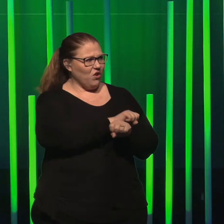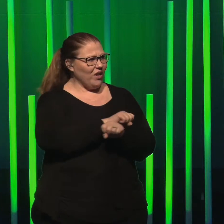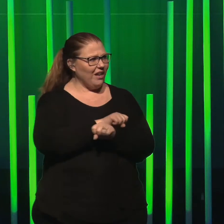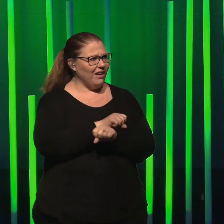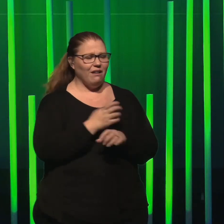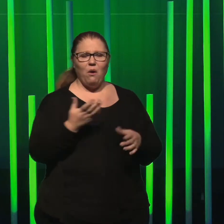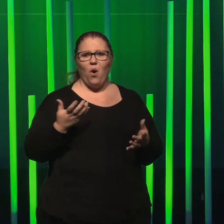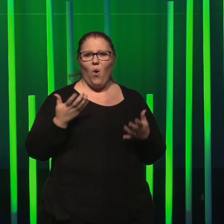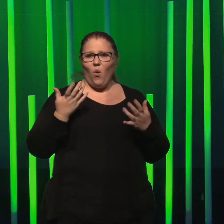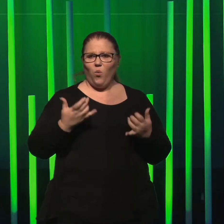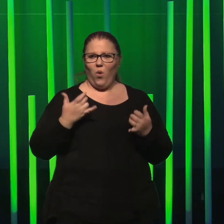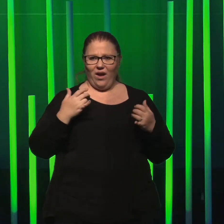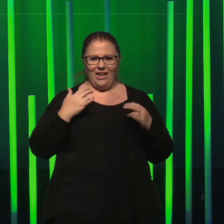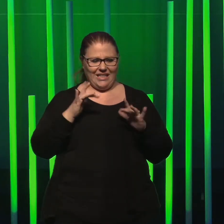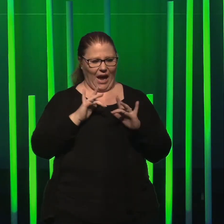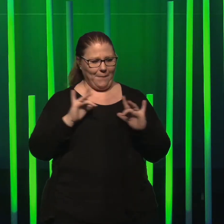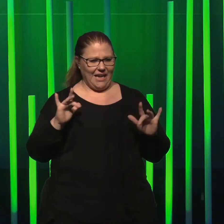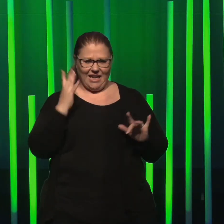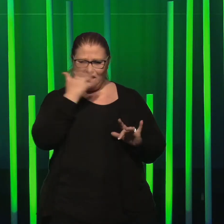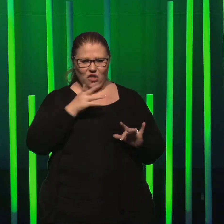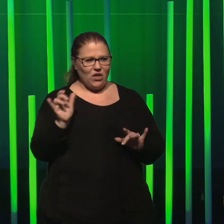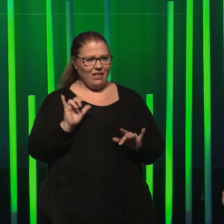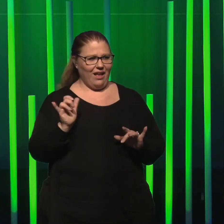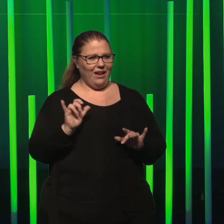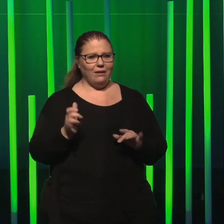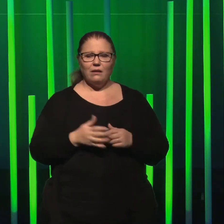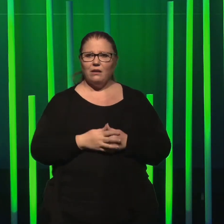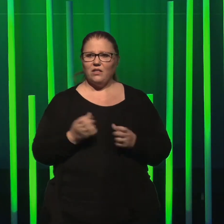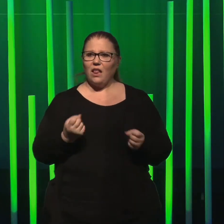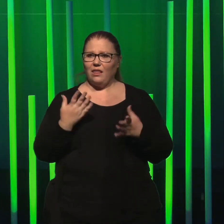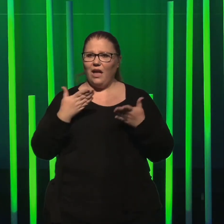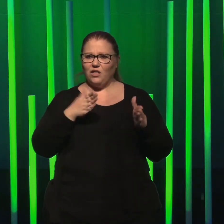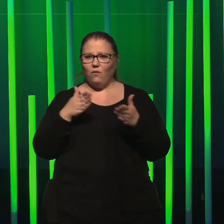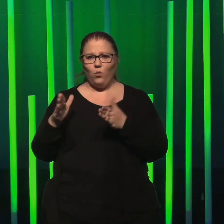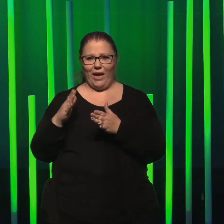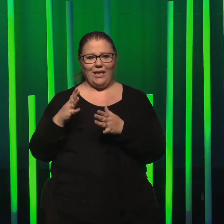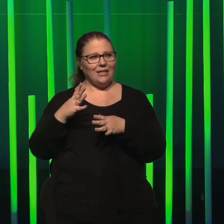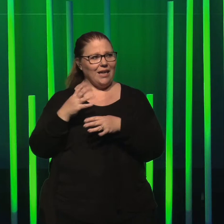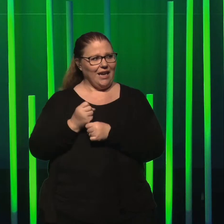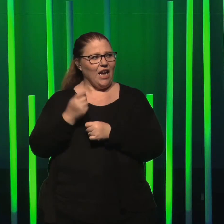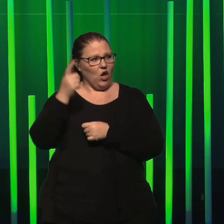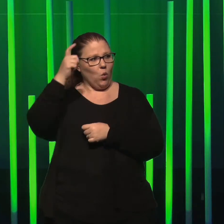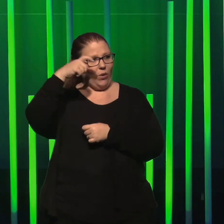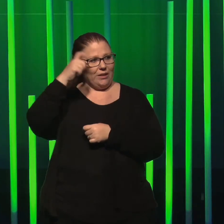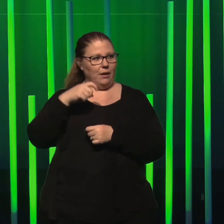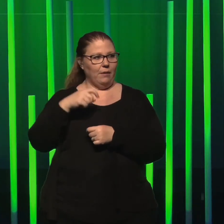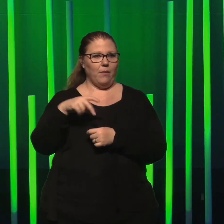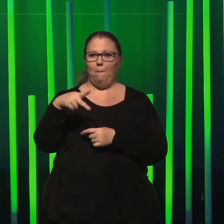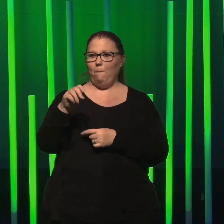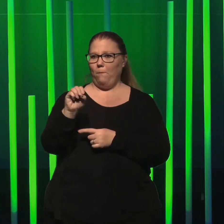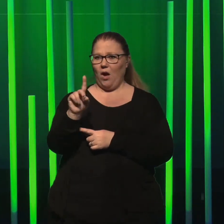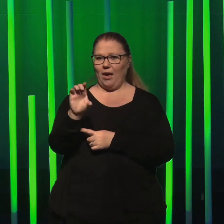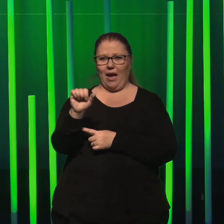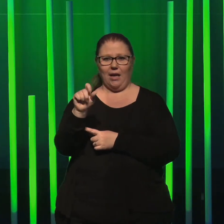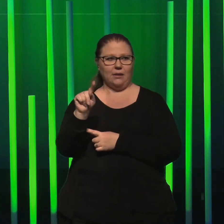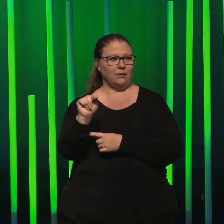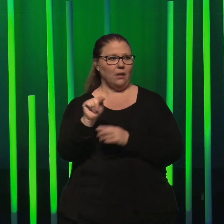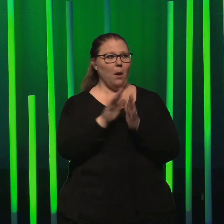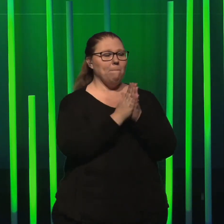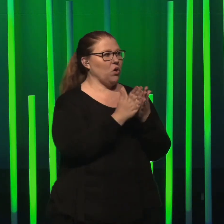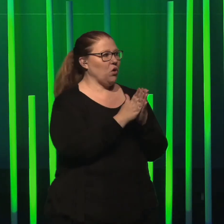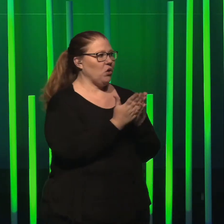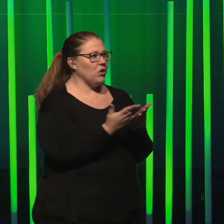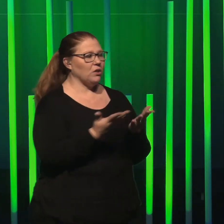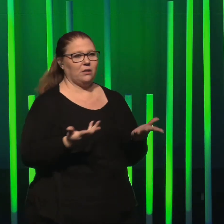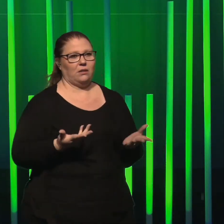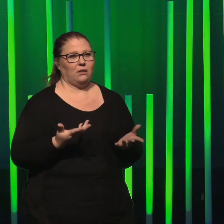look like? What's producing it? Now, there's lots of ways to gain wisdom. We live in a beautiful time where there's podcasts, you can get books, you